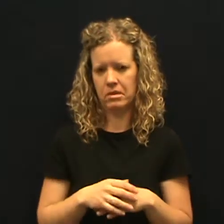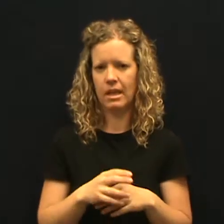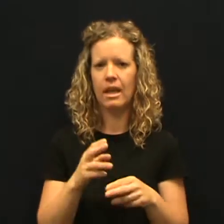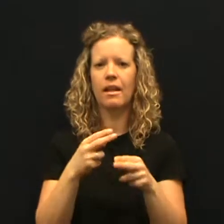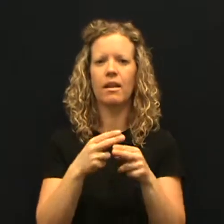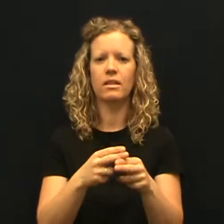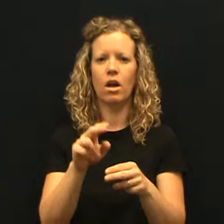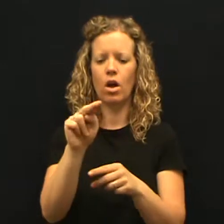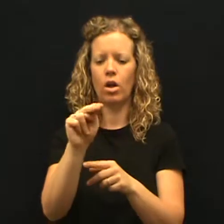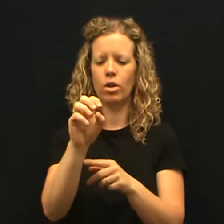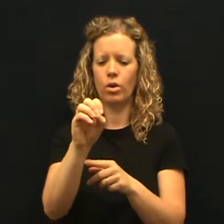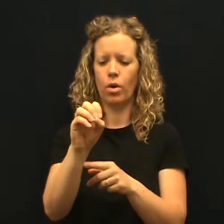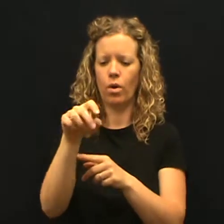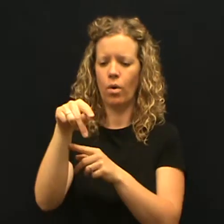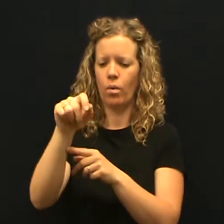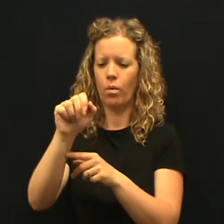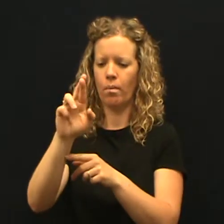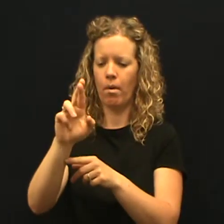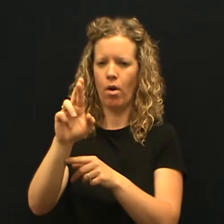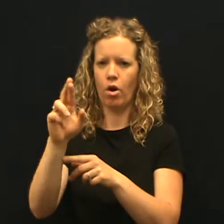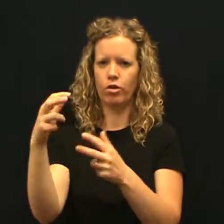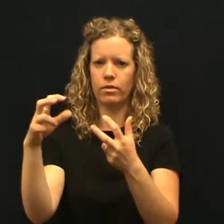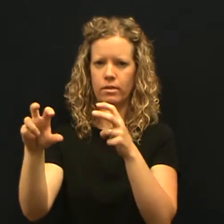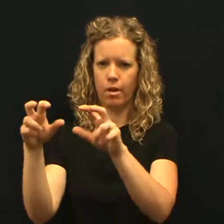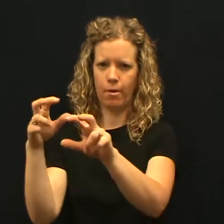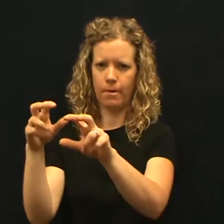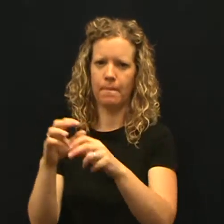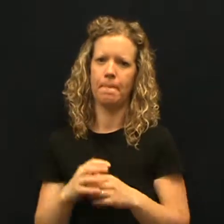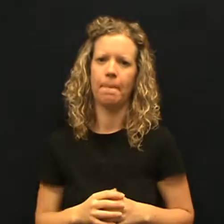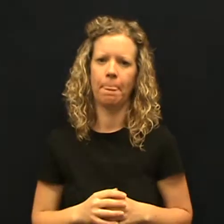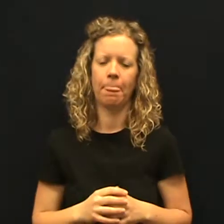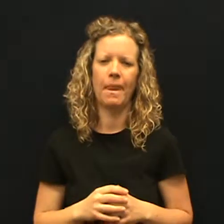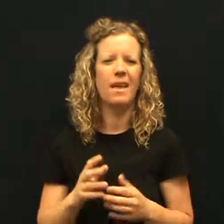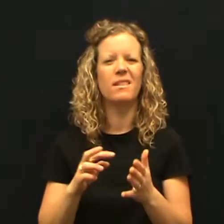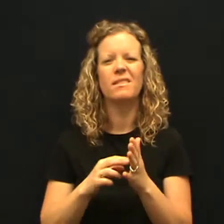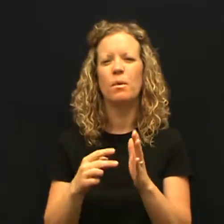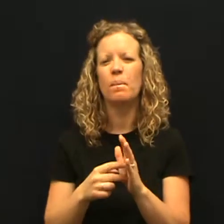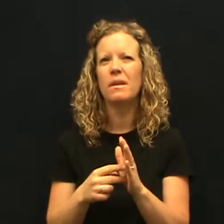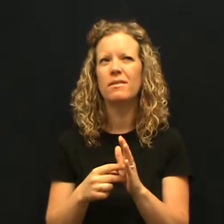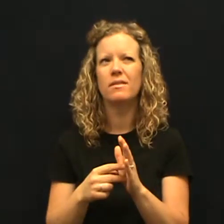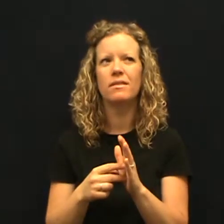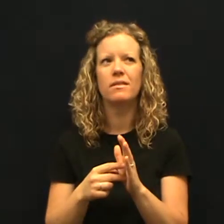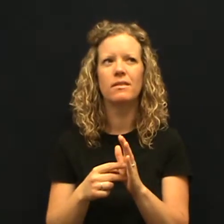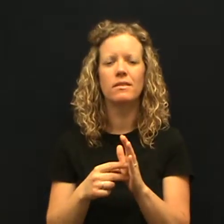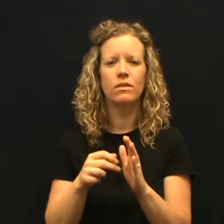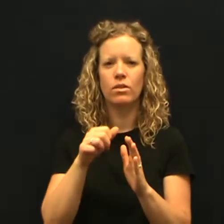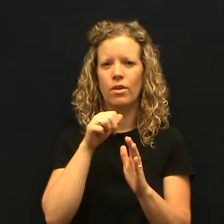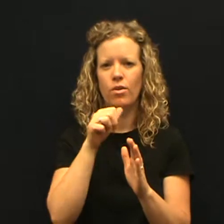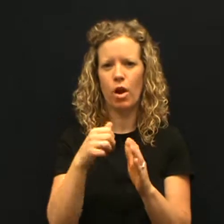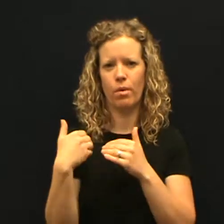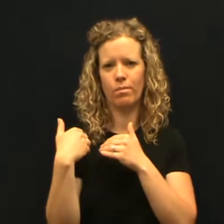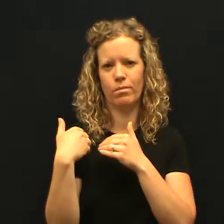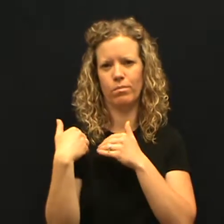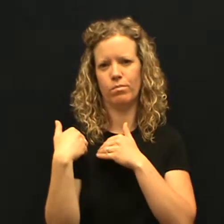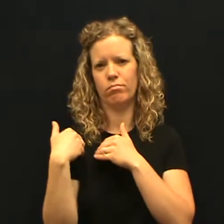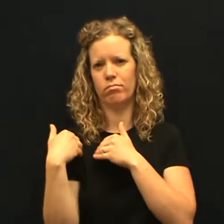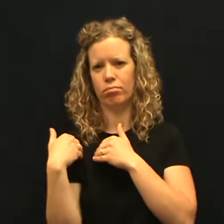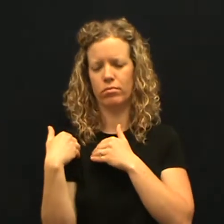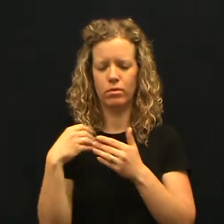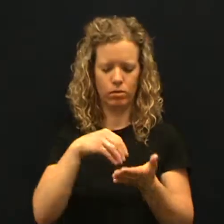par stock when it happens. And so you wouldn't record your common stock at its